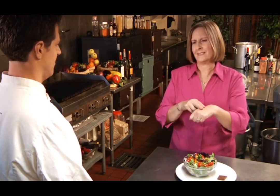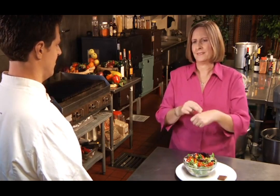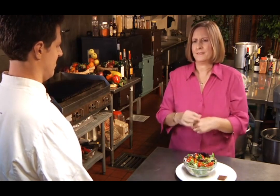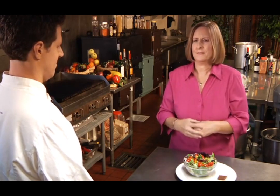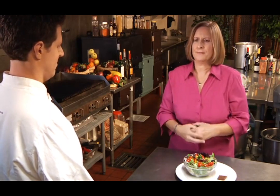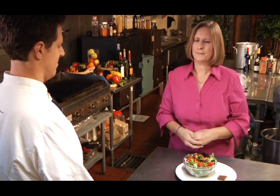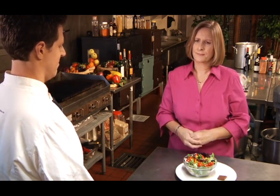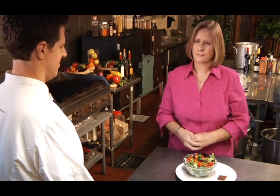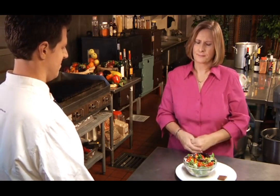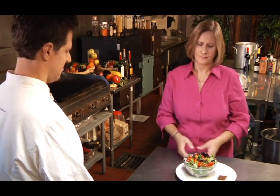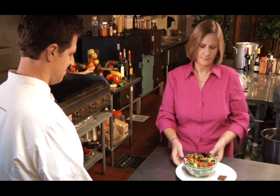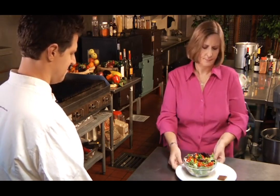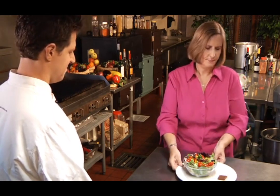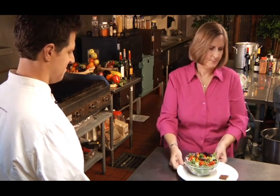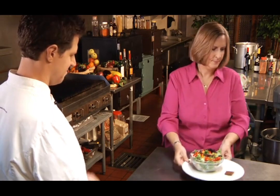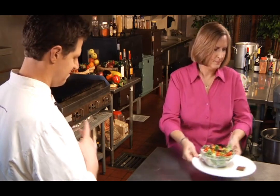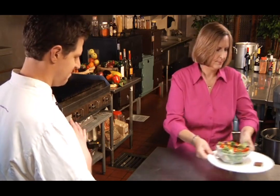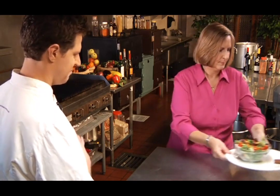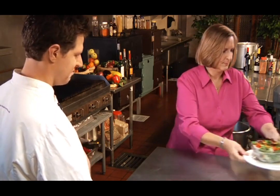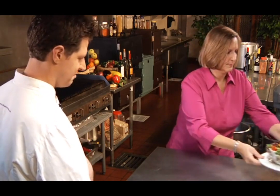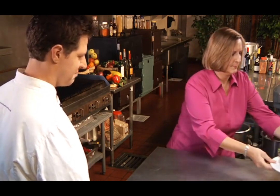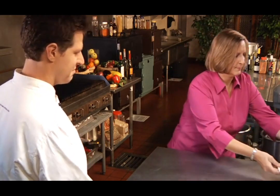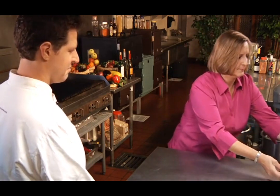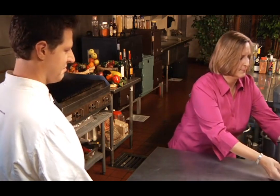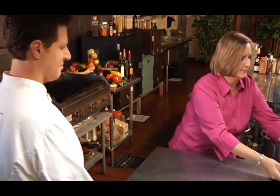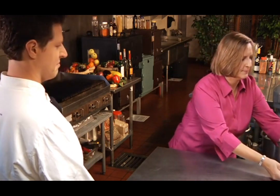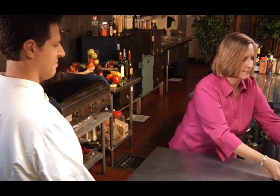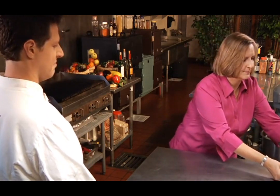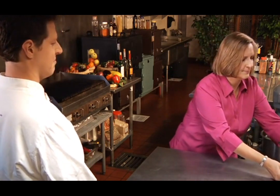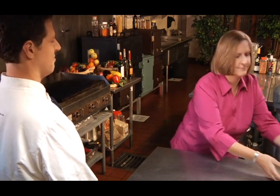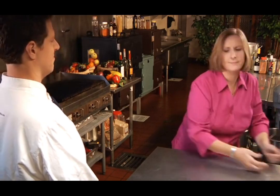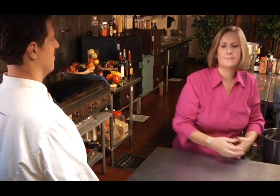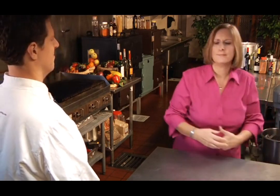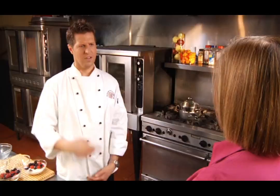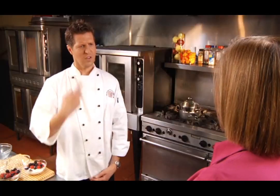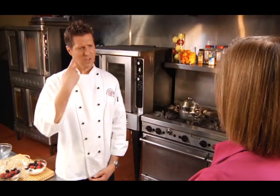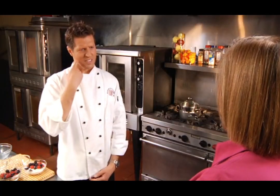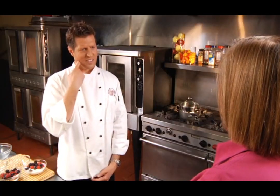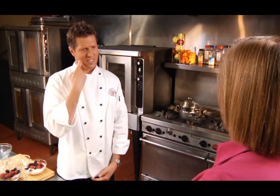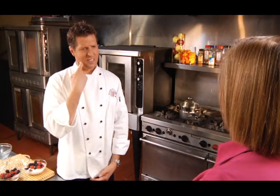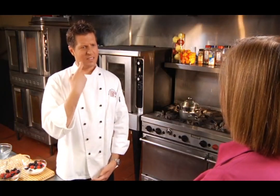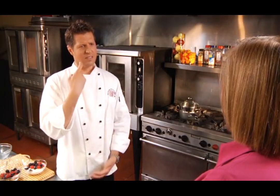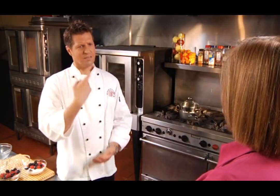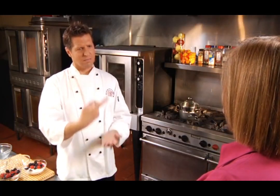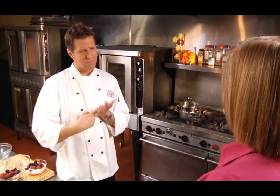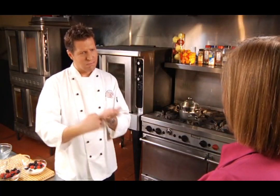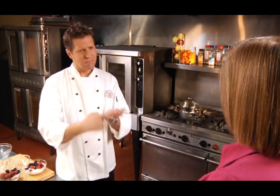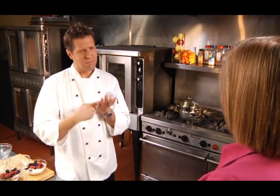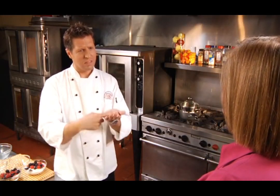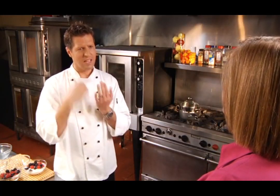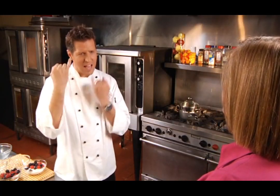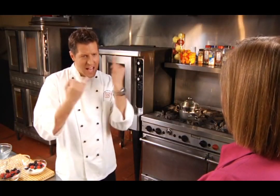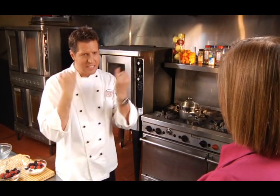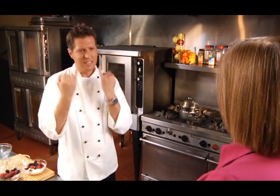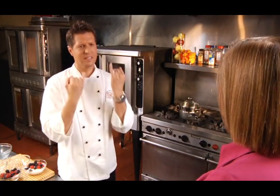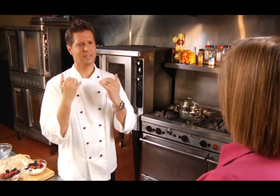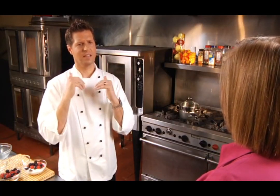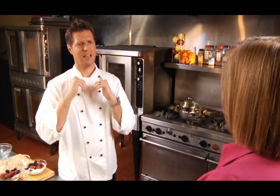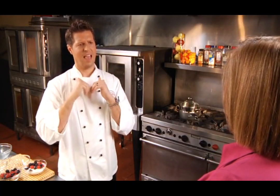of course. Let's review our ideas to help you get at least 5